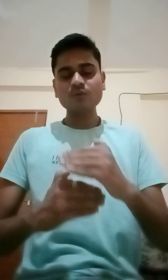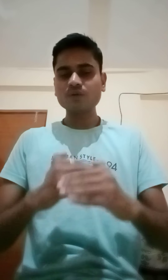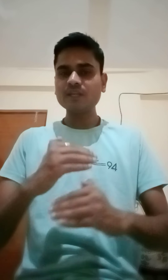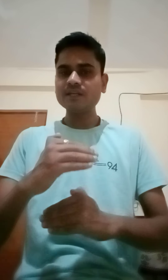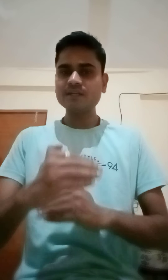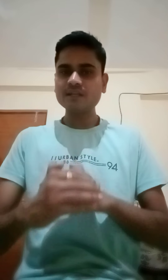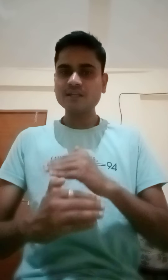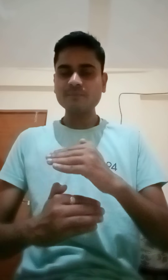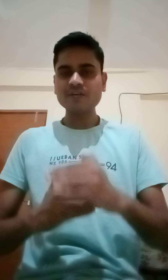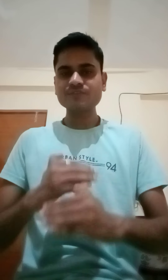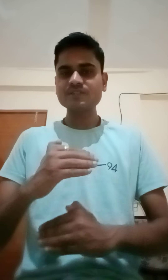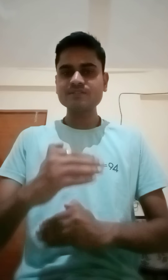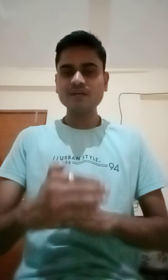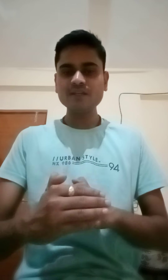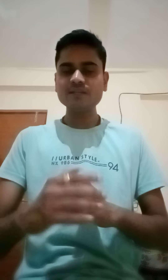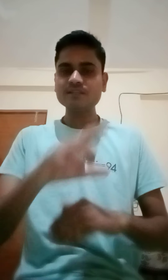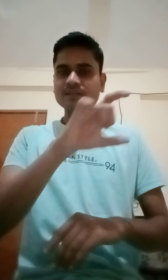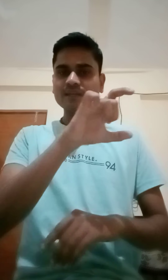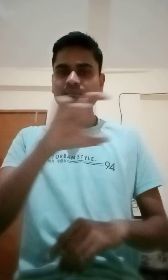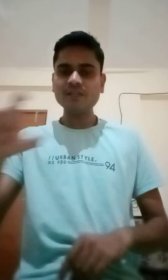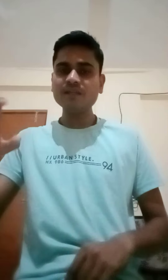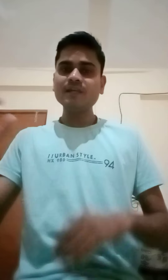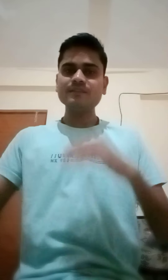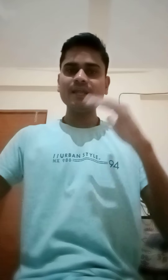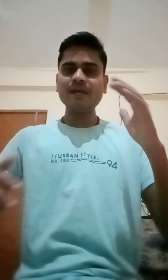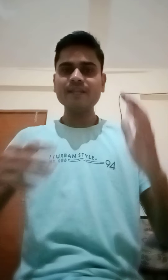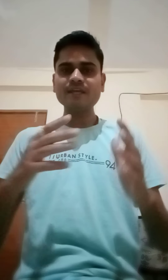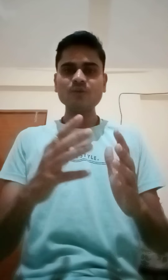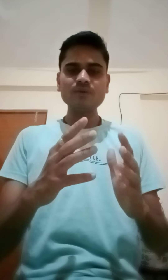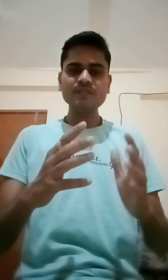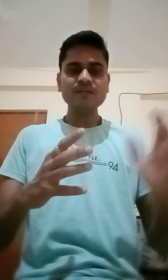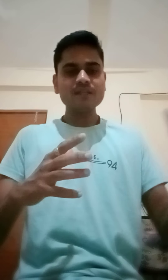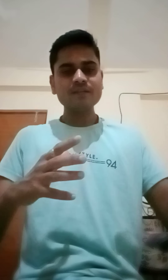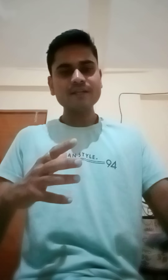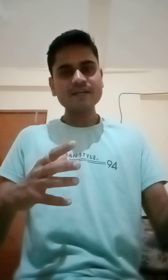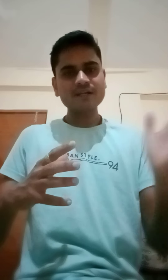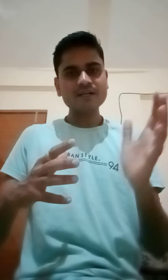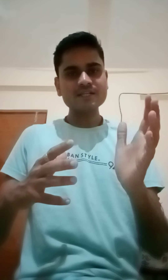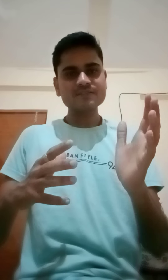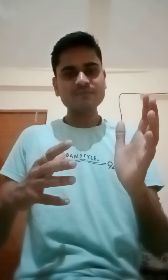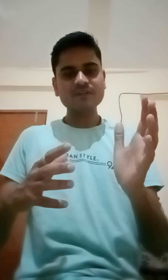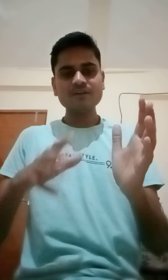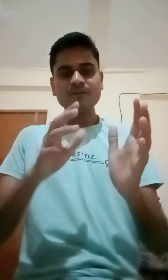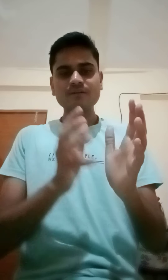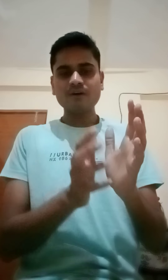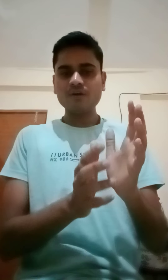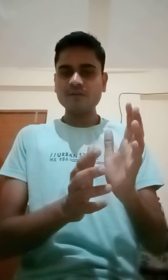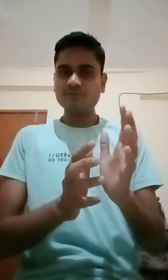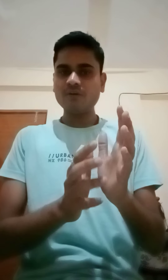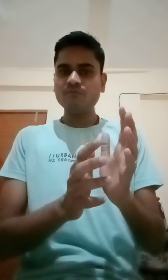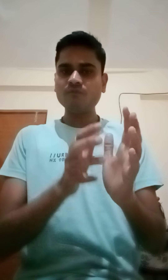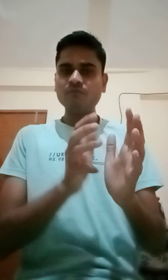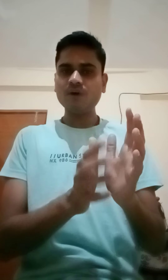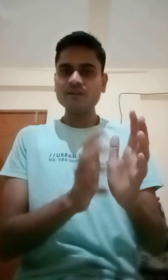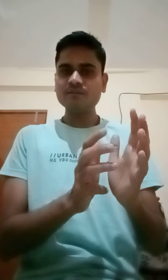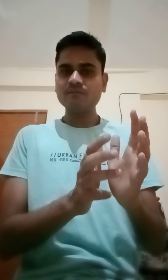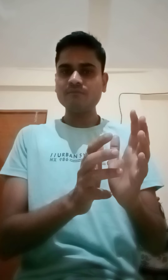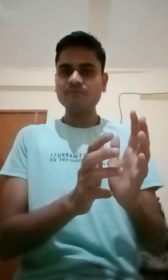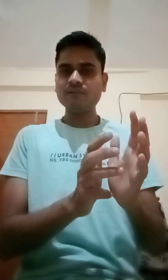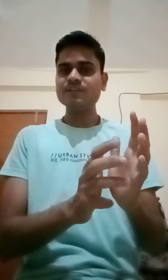total internal reflection is done in the cable, then and then only the data transfer from one place